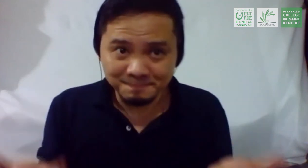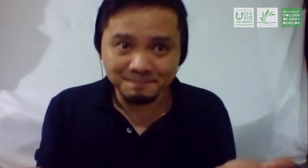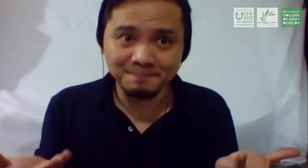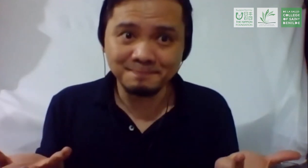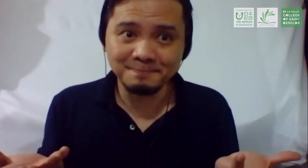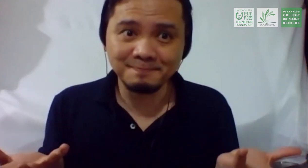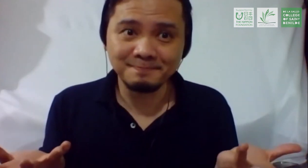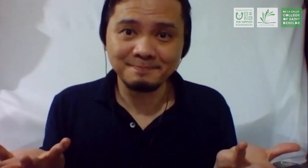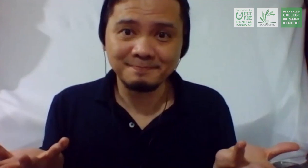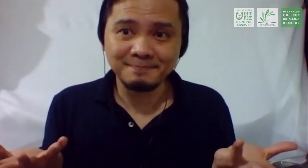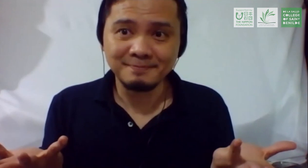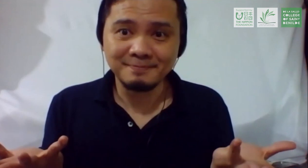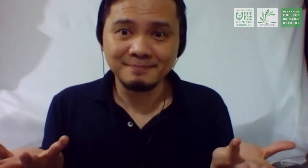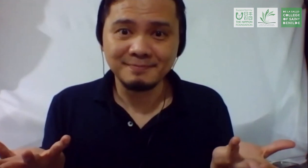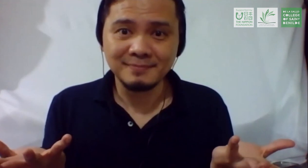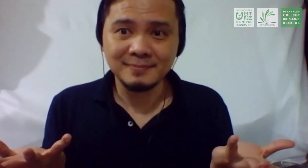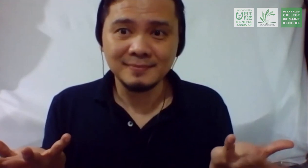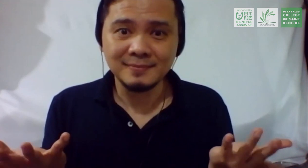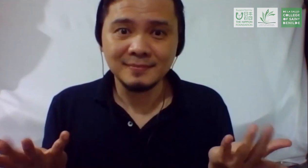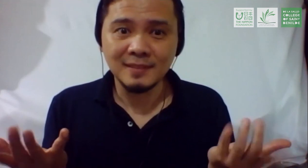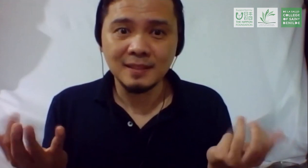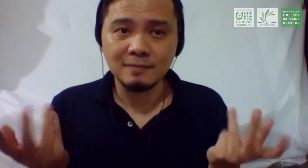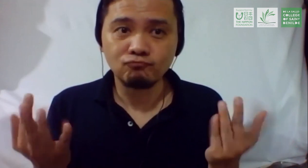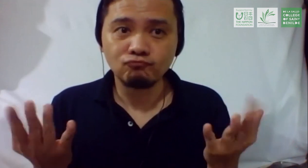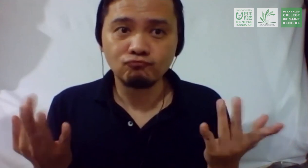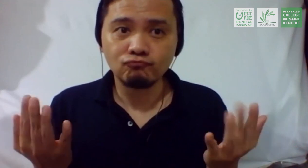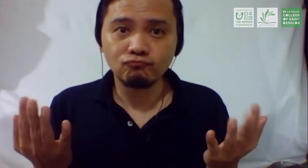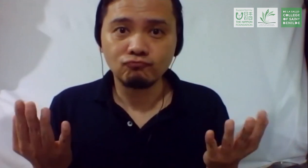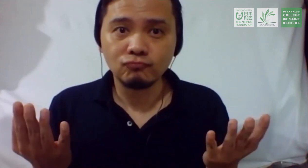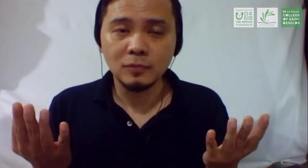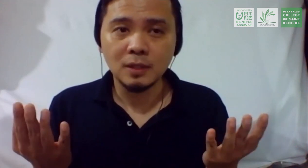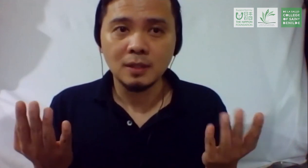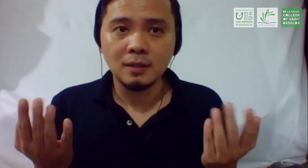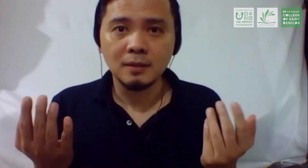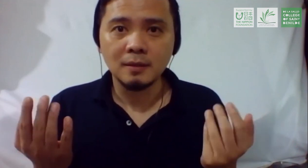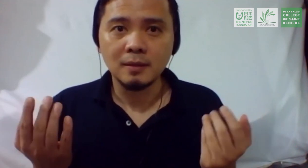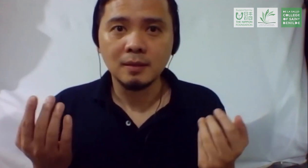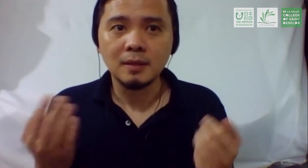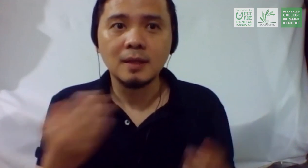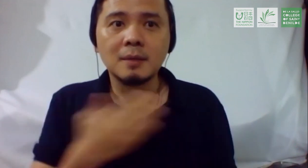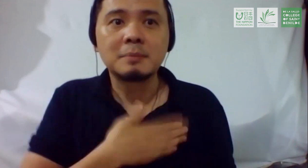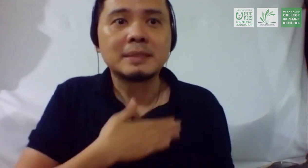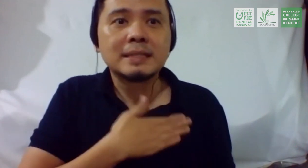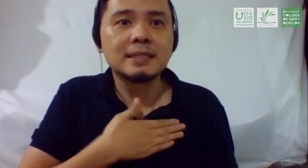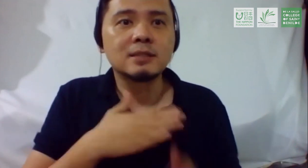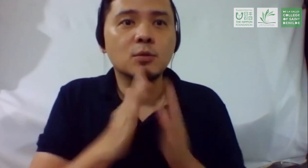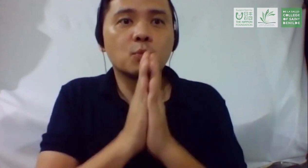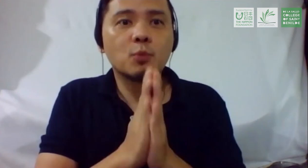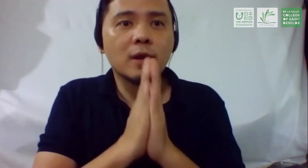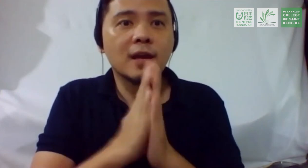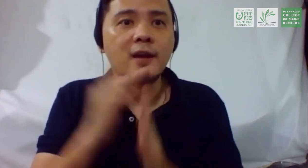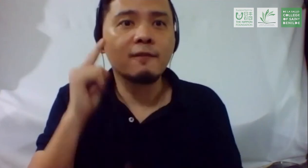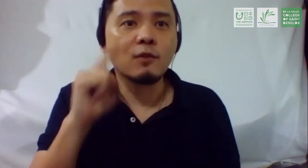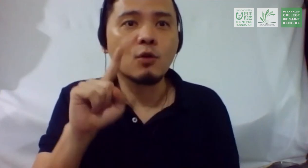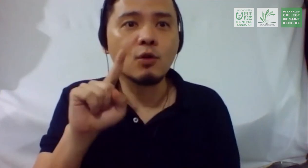if you have anybody in your prayers, pray for the U.S. because the U.S. is in big